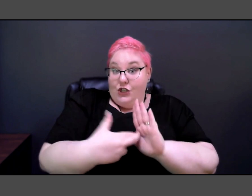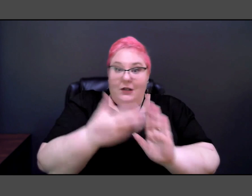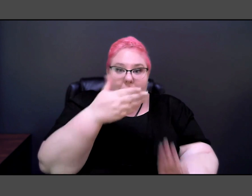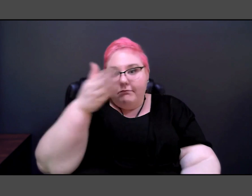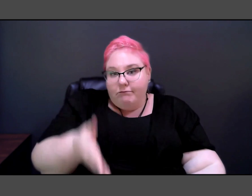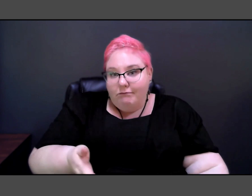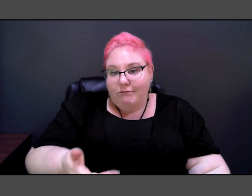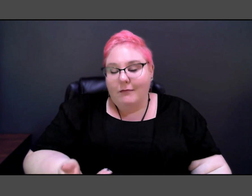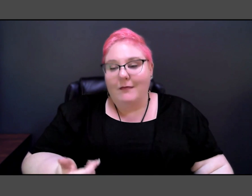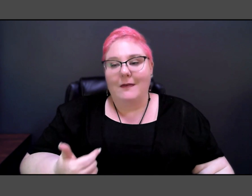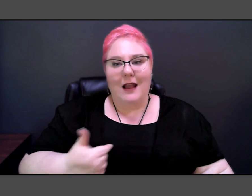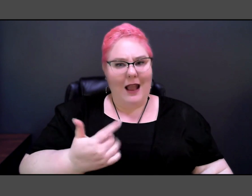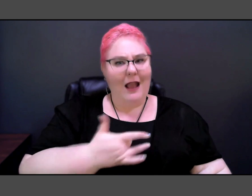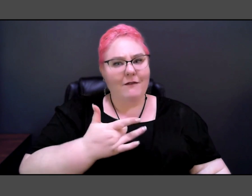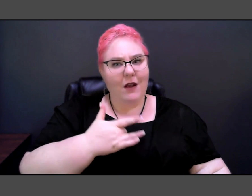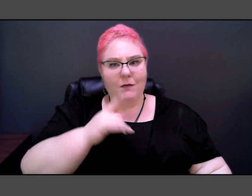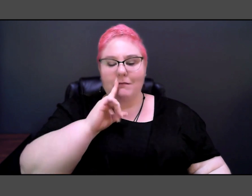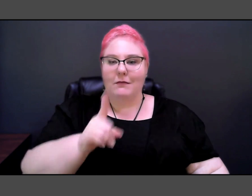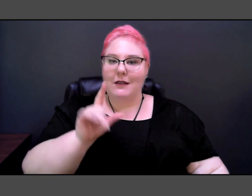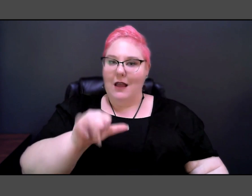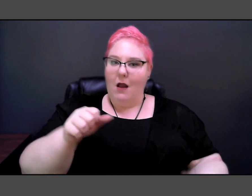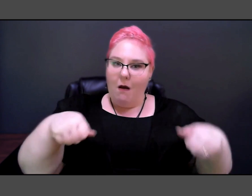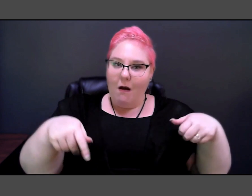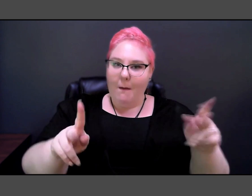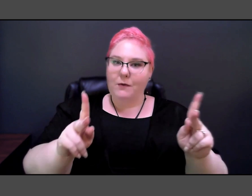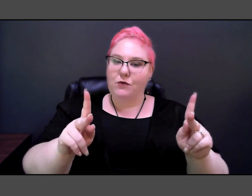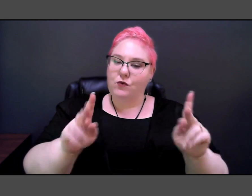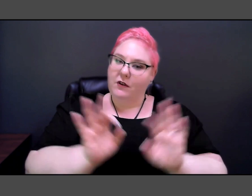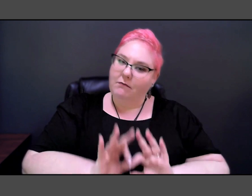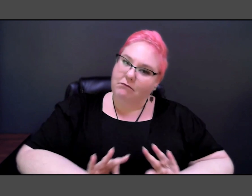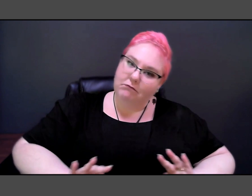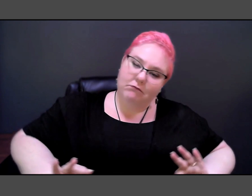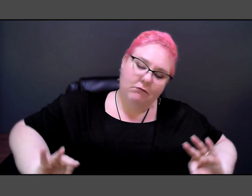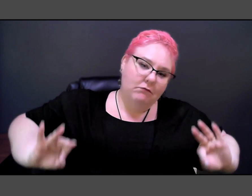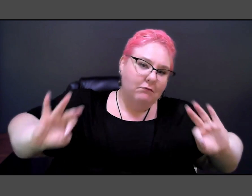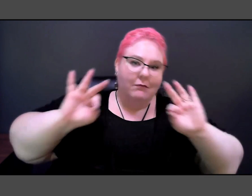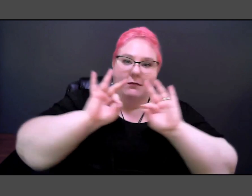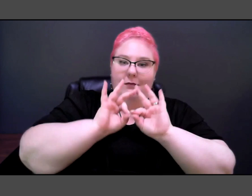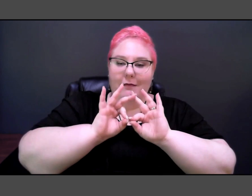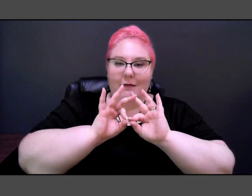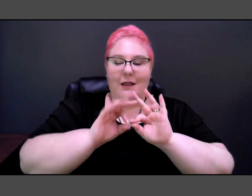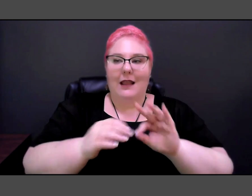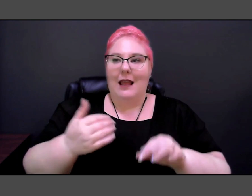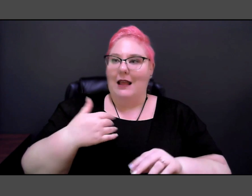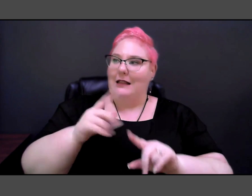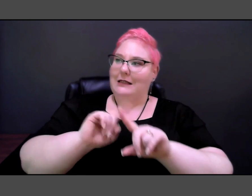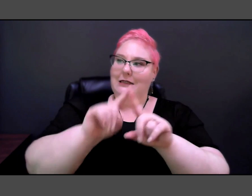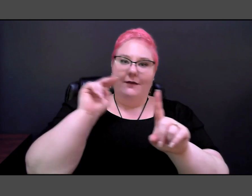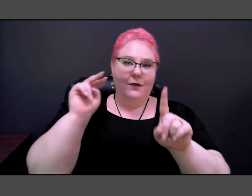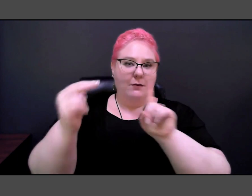tremendous opportunity for me to bring a different perspective to the federal government.